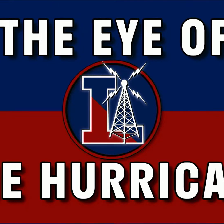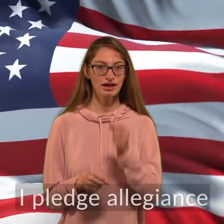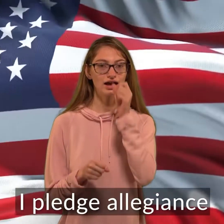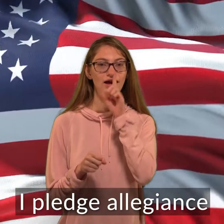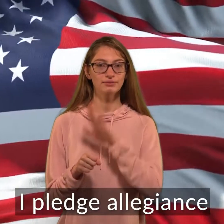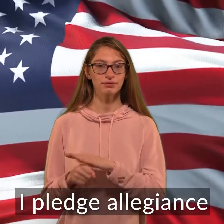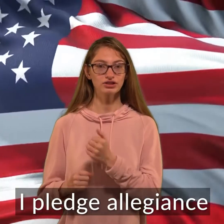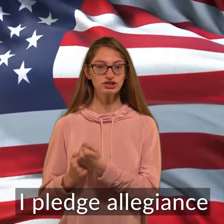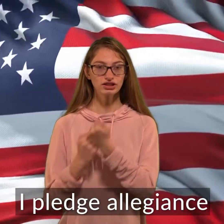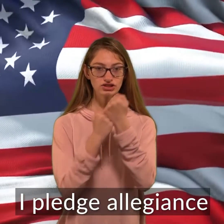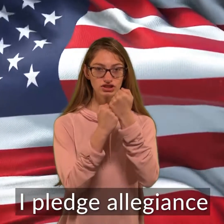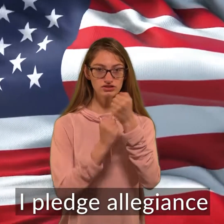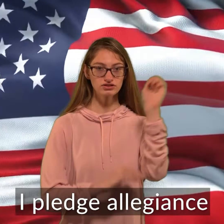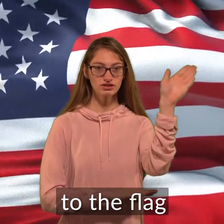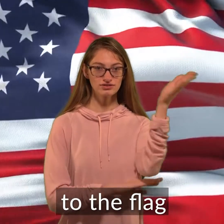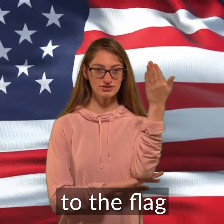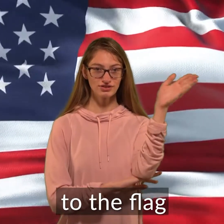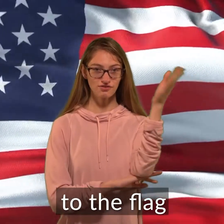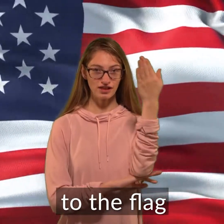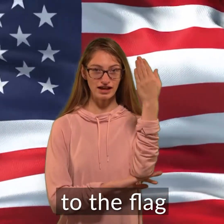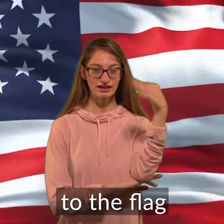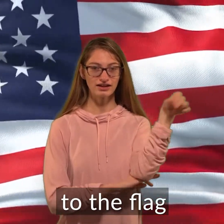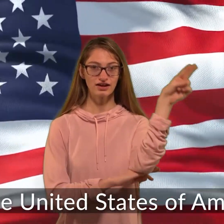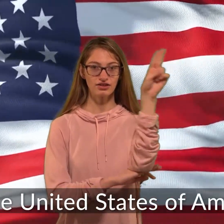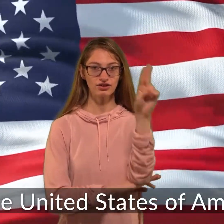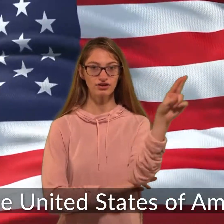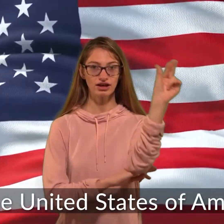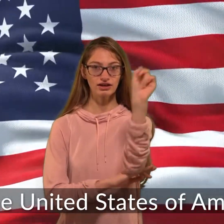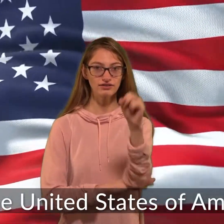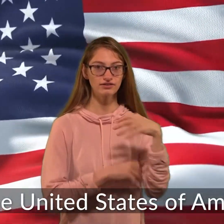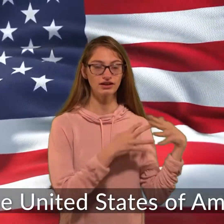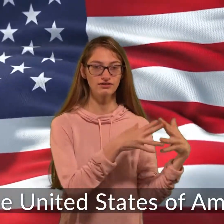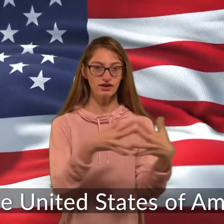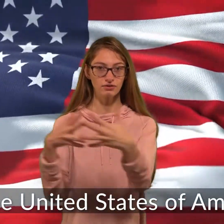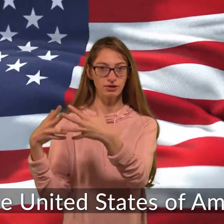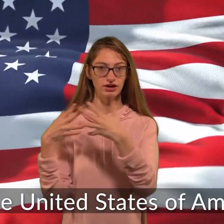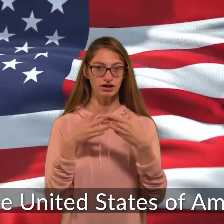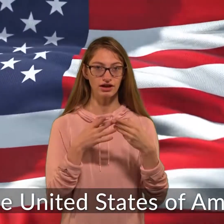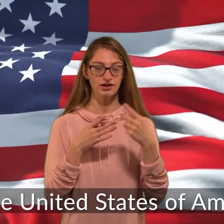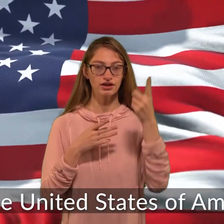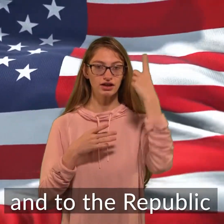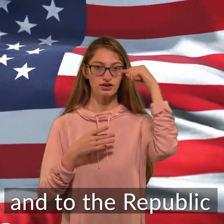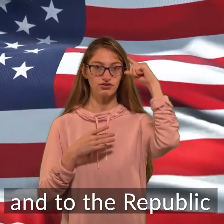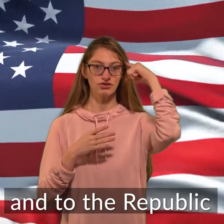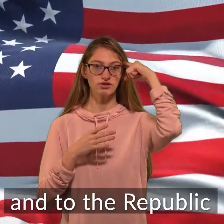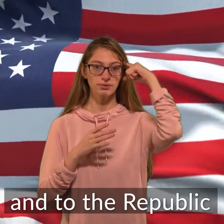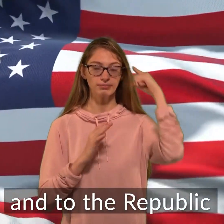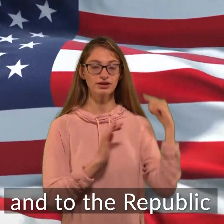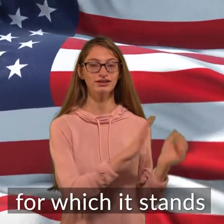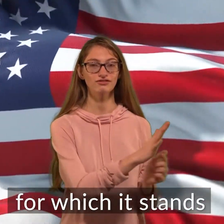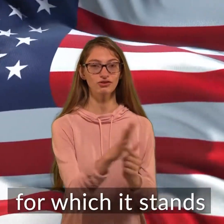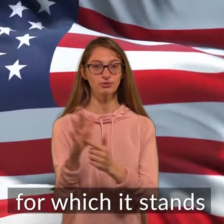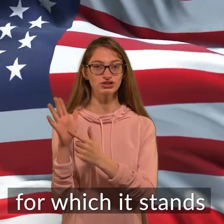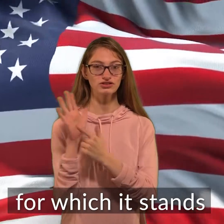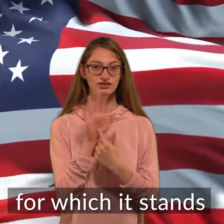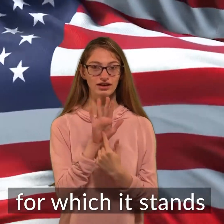I pledge allegiance to the flag of the United States of America, and to the republic for which it stands,